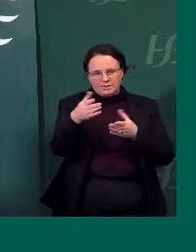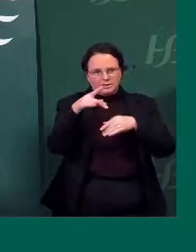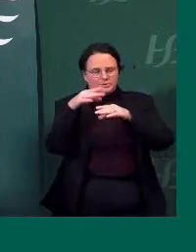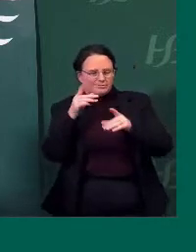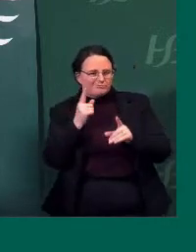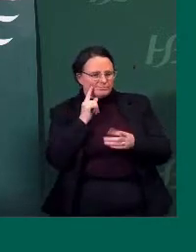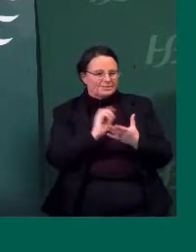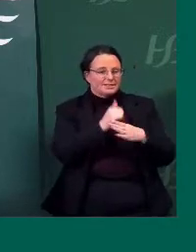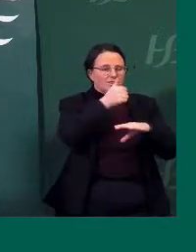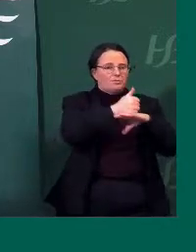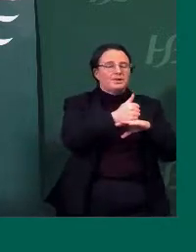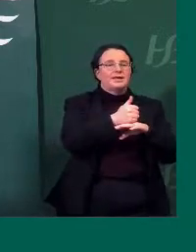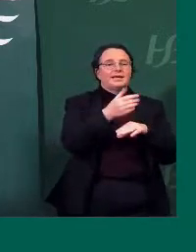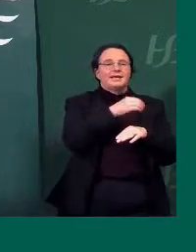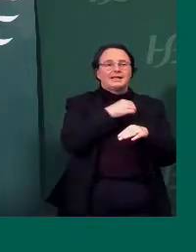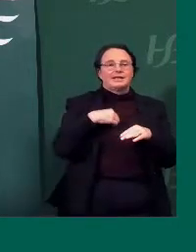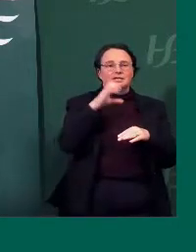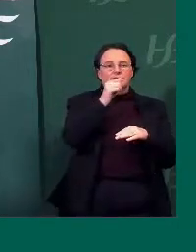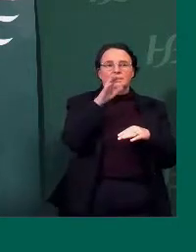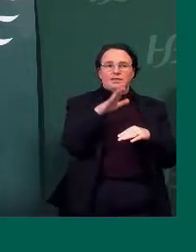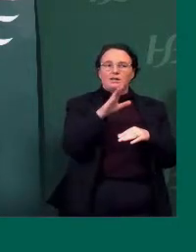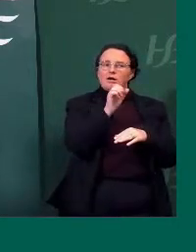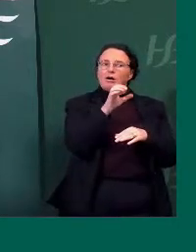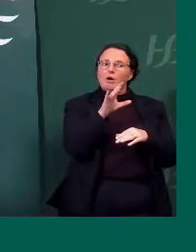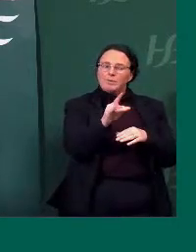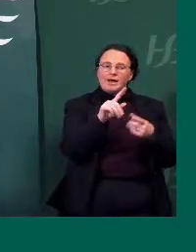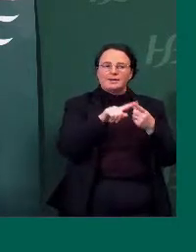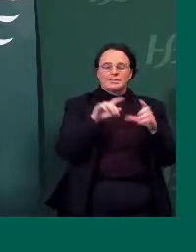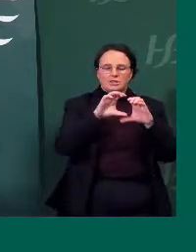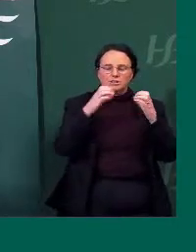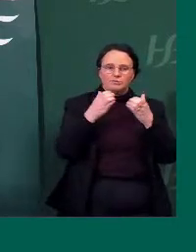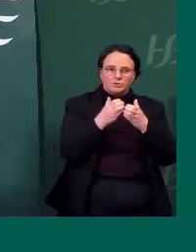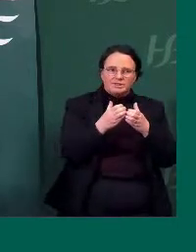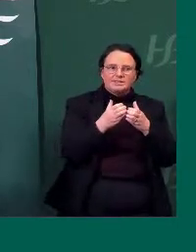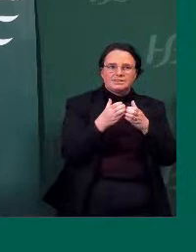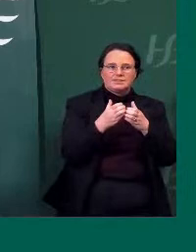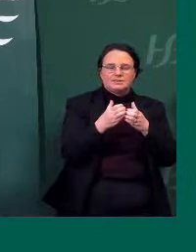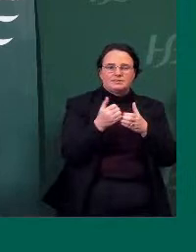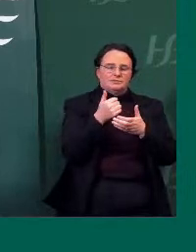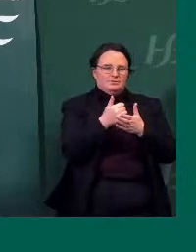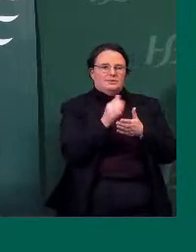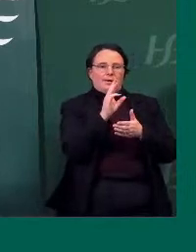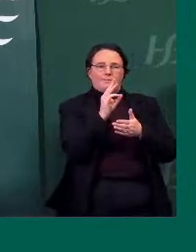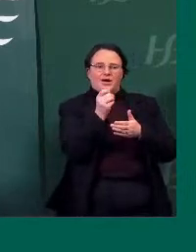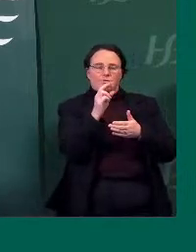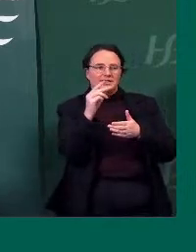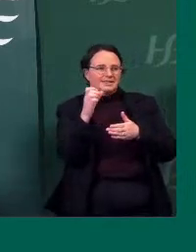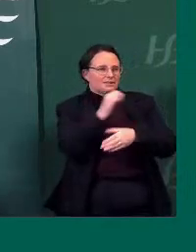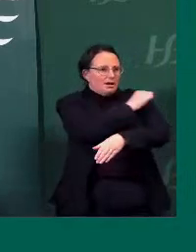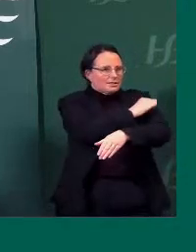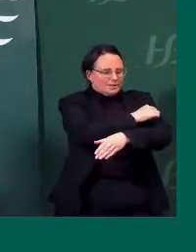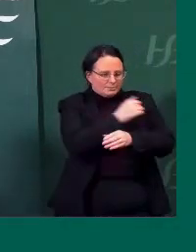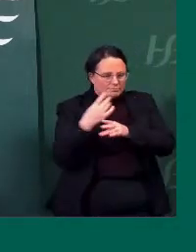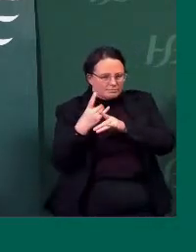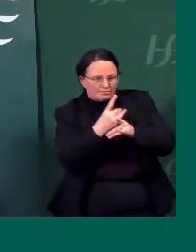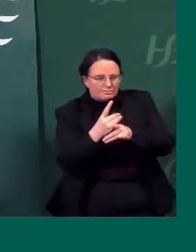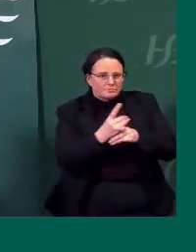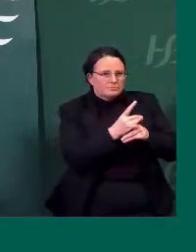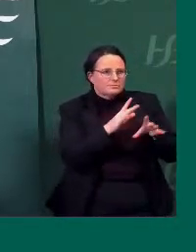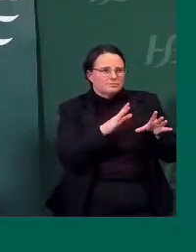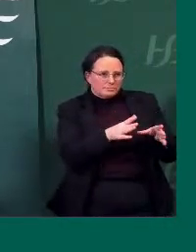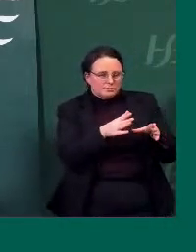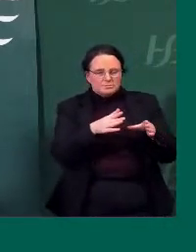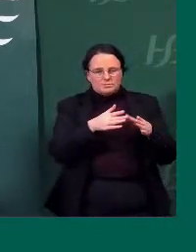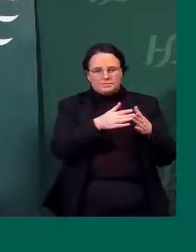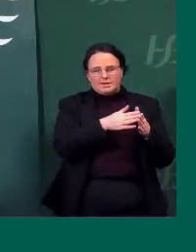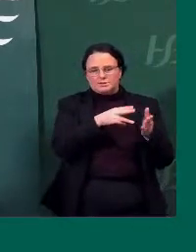clinical hub in our control centre, and having community paramedics, etc. And so those 5 initiatives there make up our hospital avoidance pathways